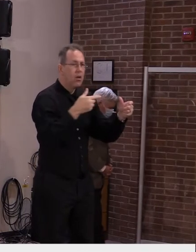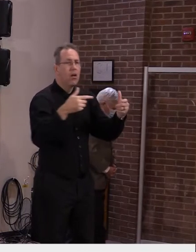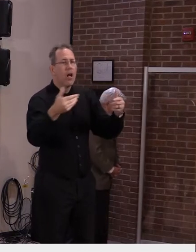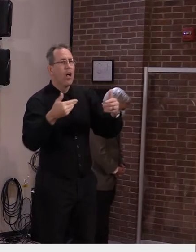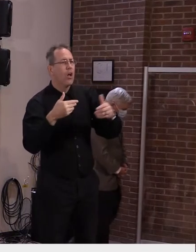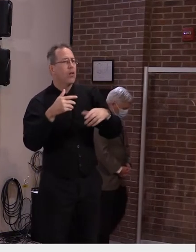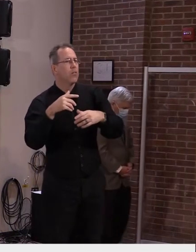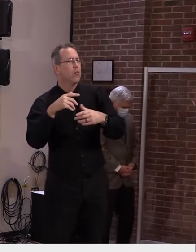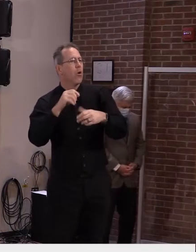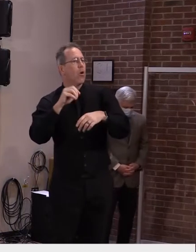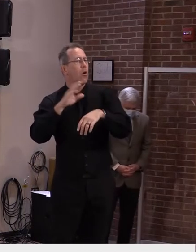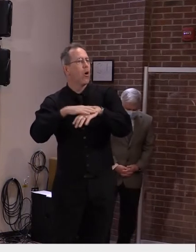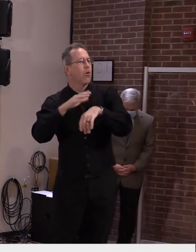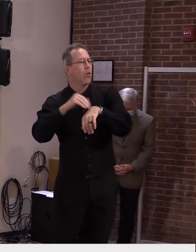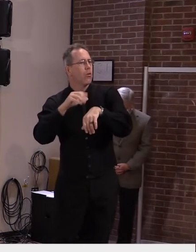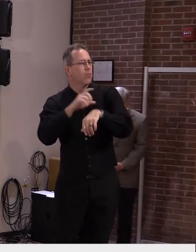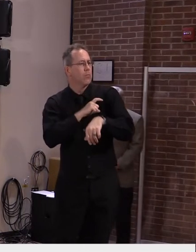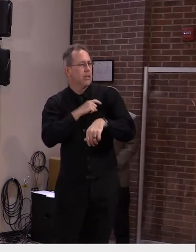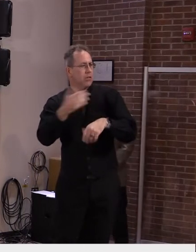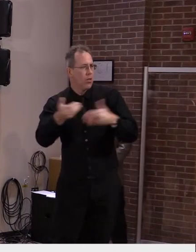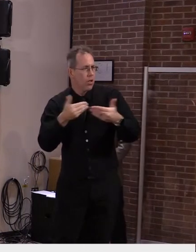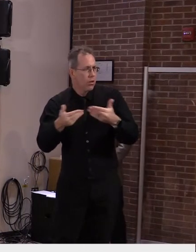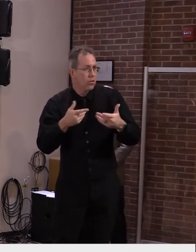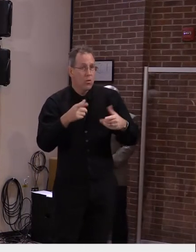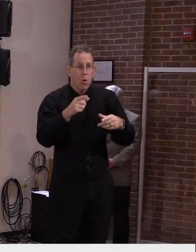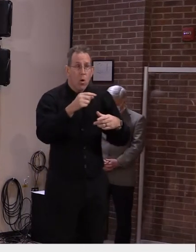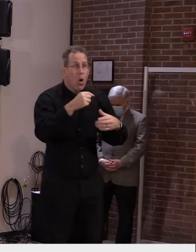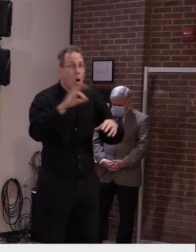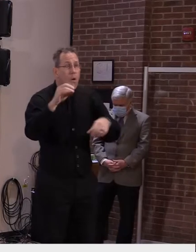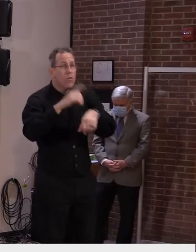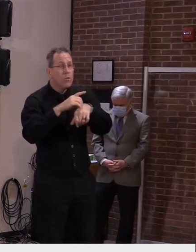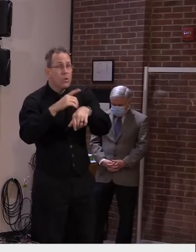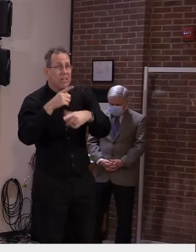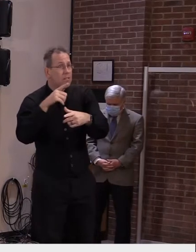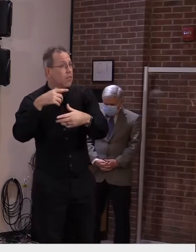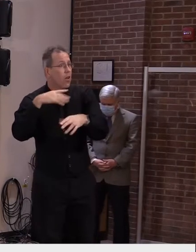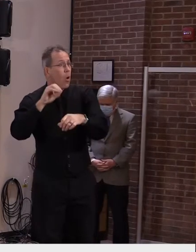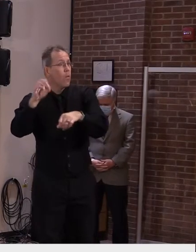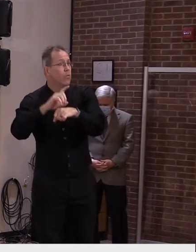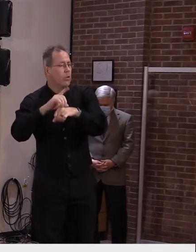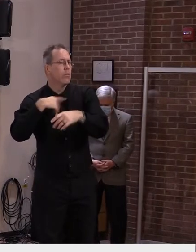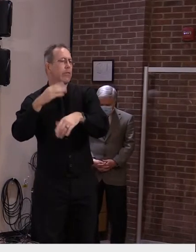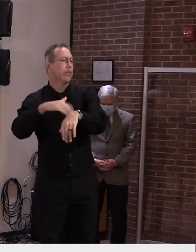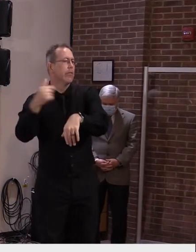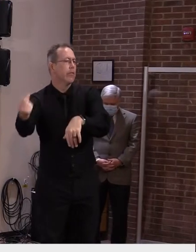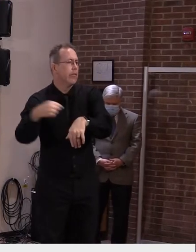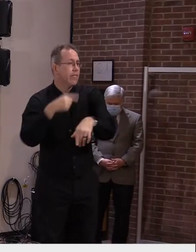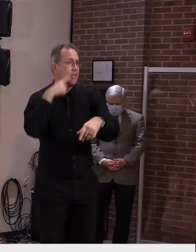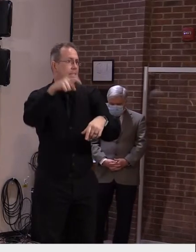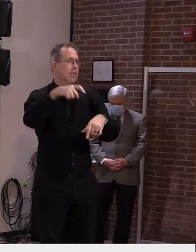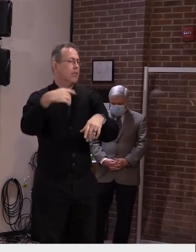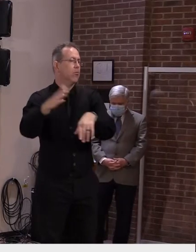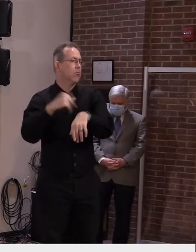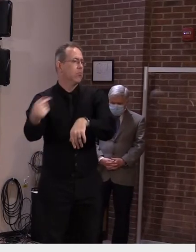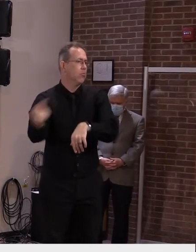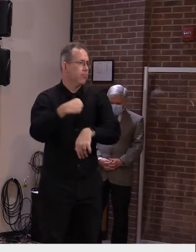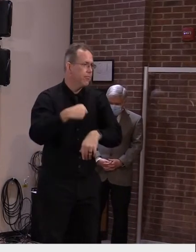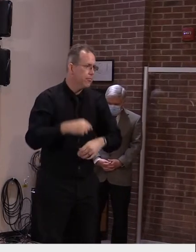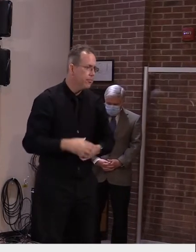more granularity than I can provide in terms of that answer. So if you'd like more, I can have someone from the VSB command staff reach